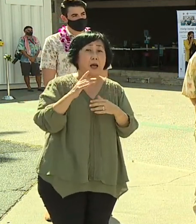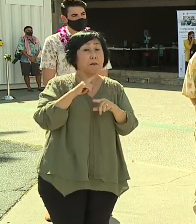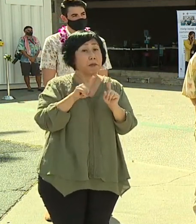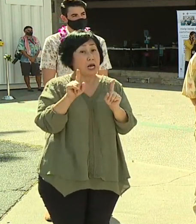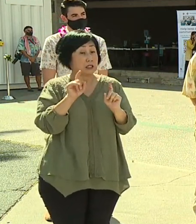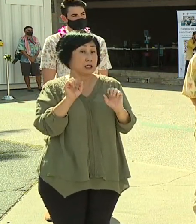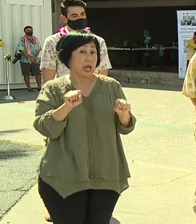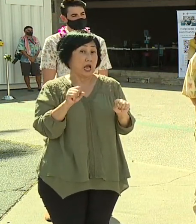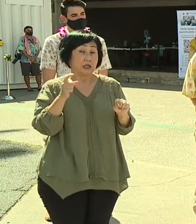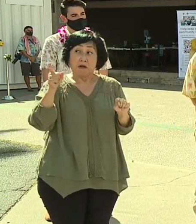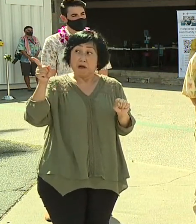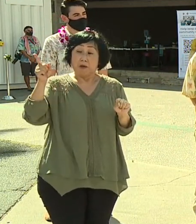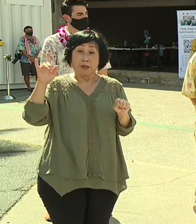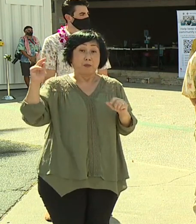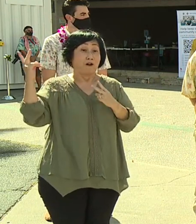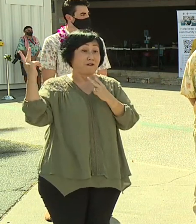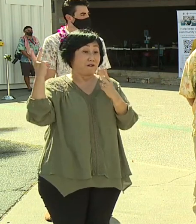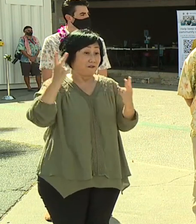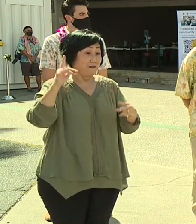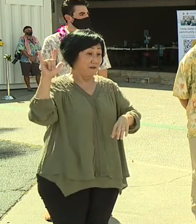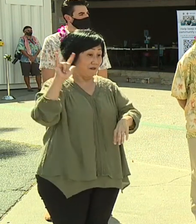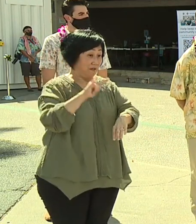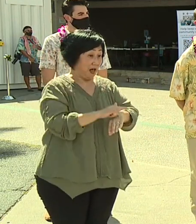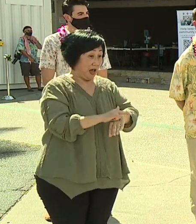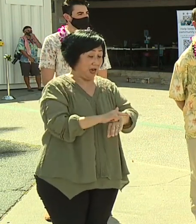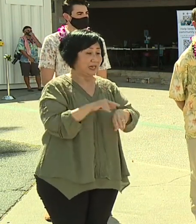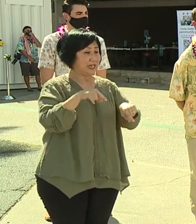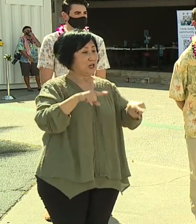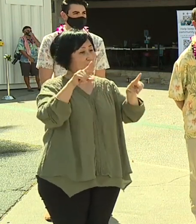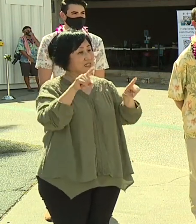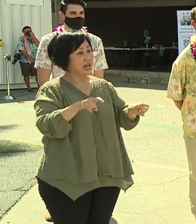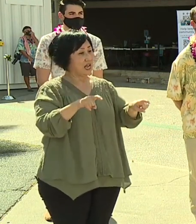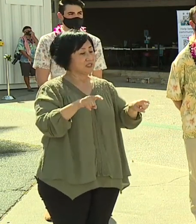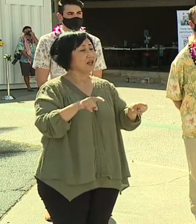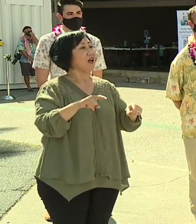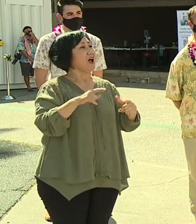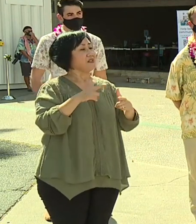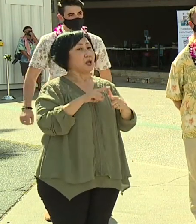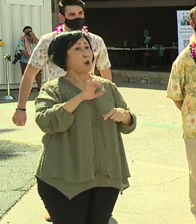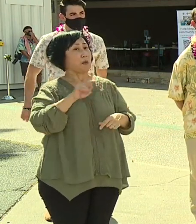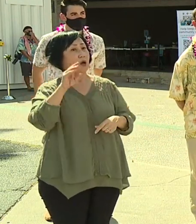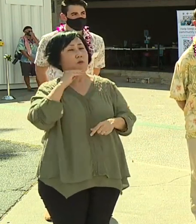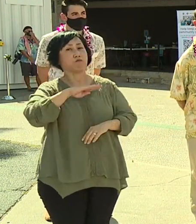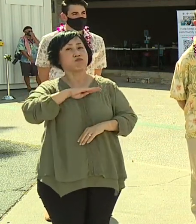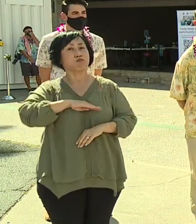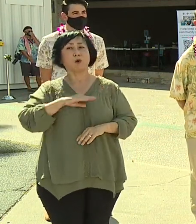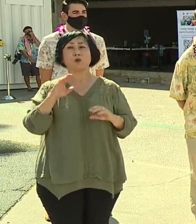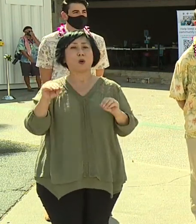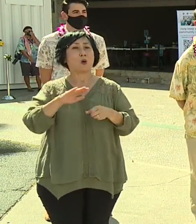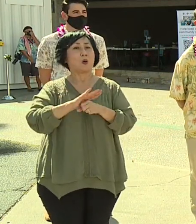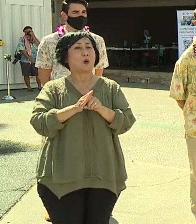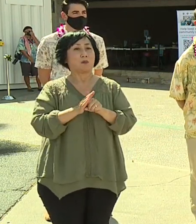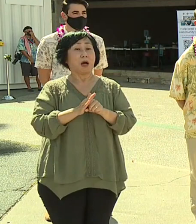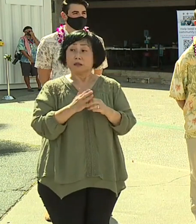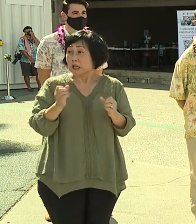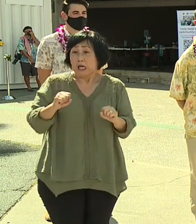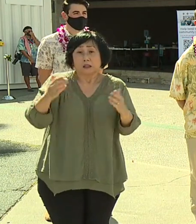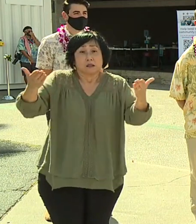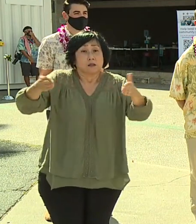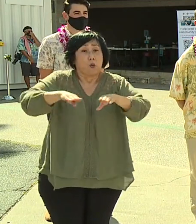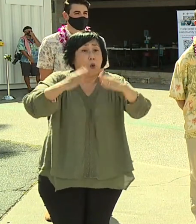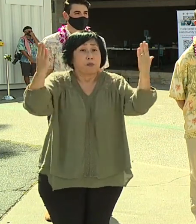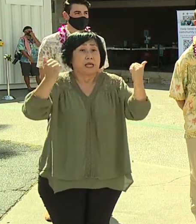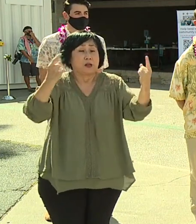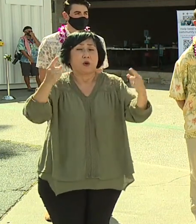they get a test here and know that when they go home they're not positive? Yes, this is open to whoever wants to come and get a test. We